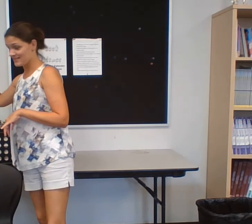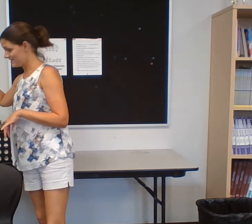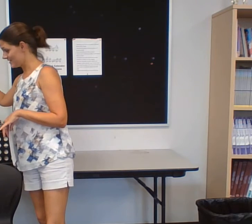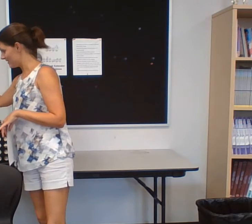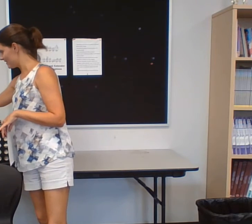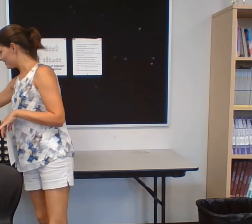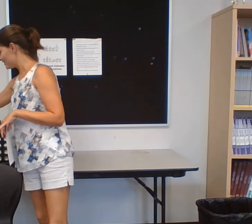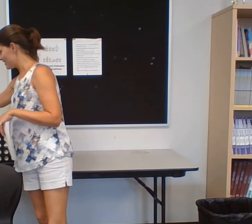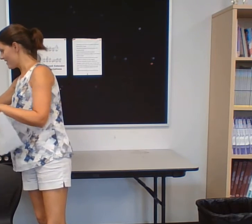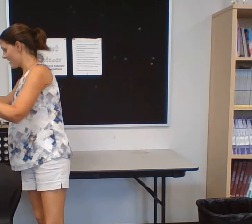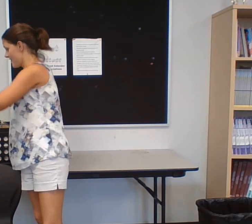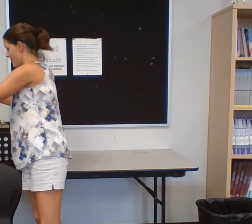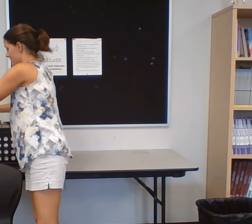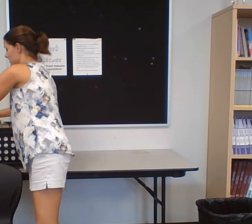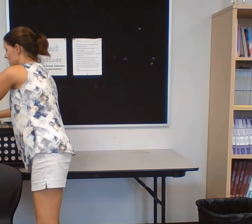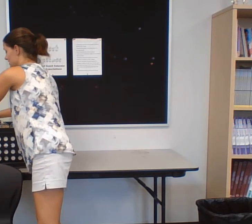glasses, and